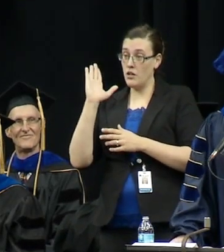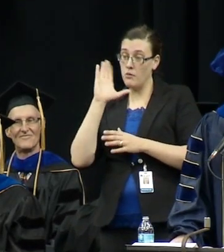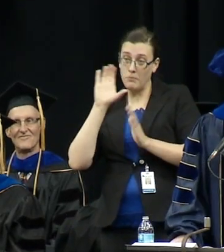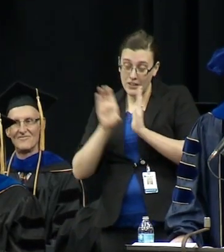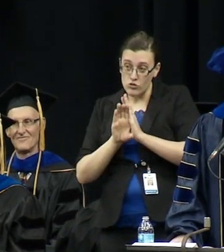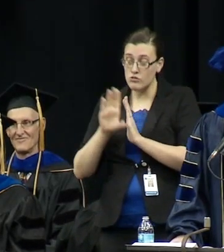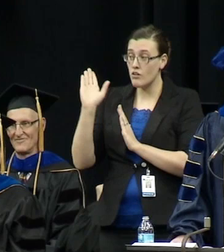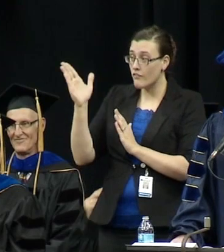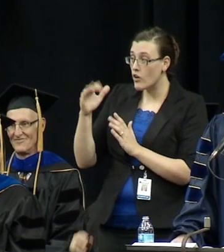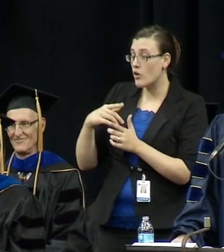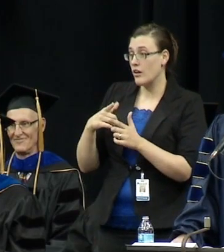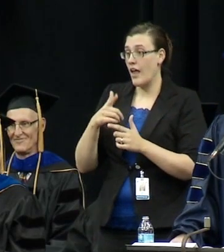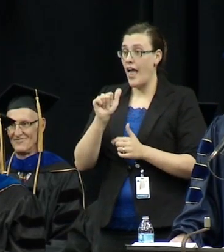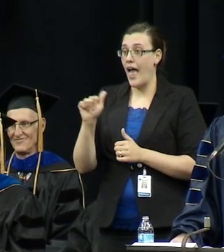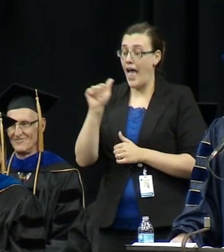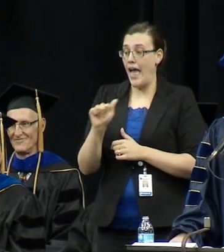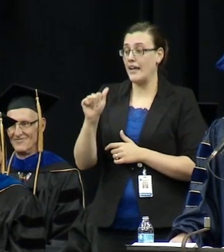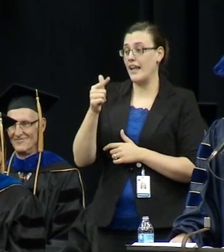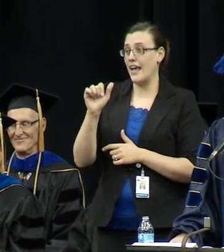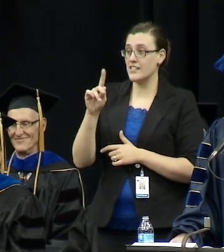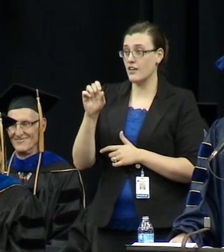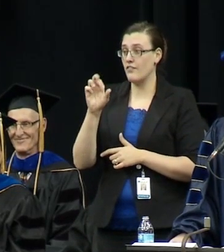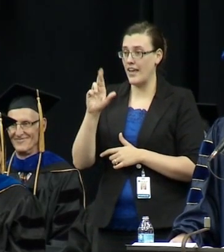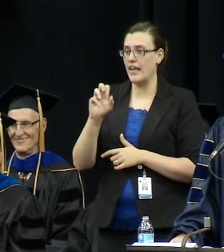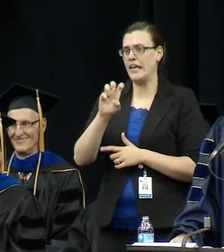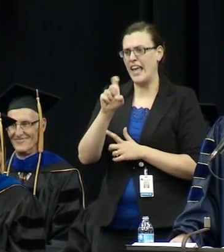Robert Cargill, which is at Excavator,